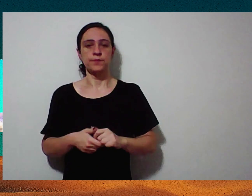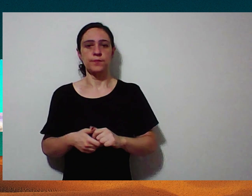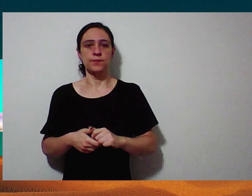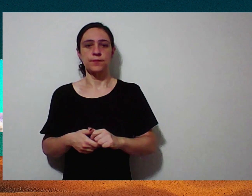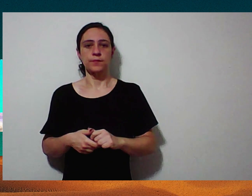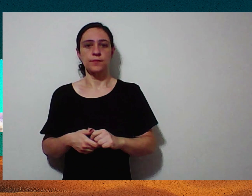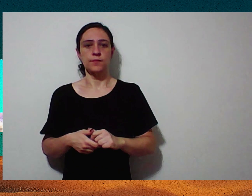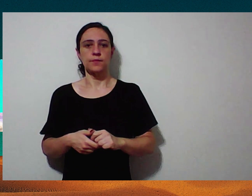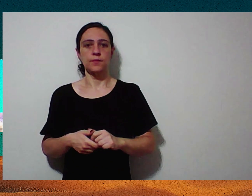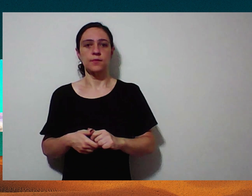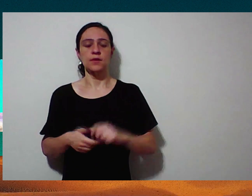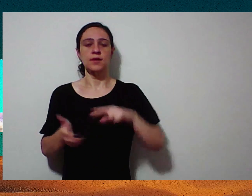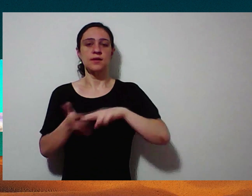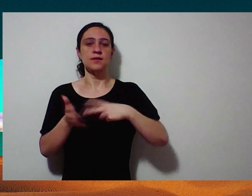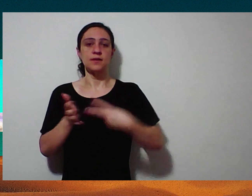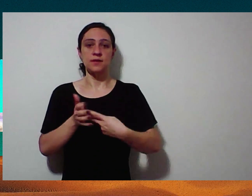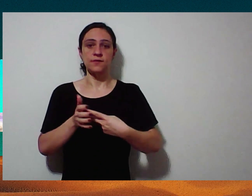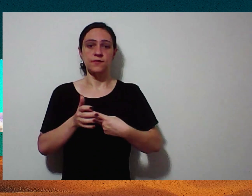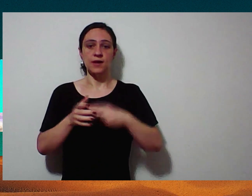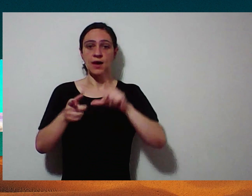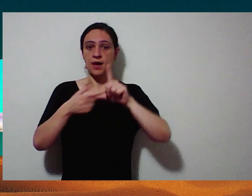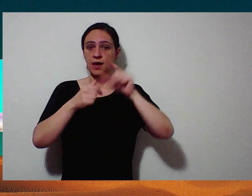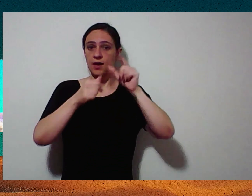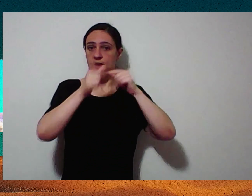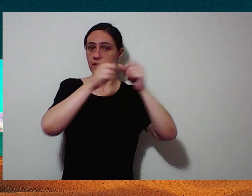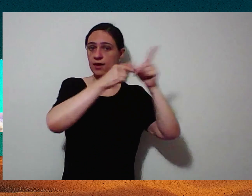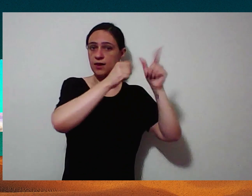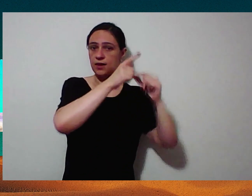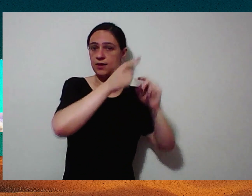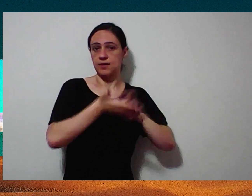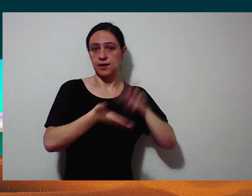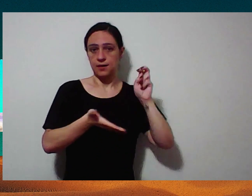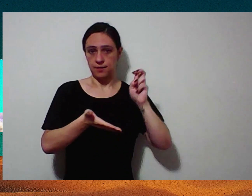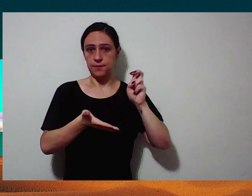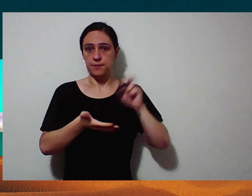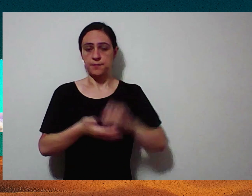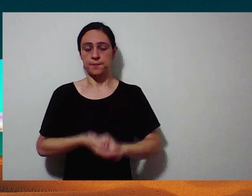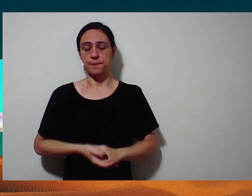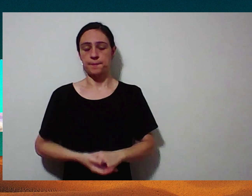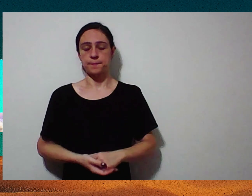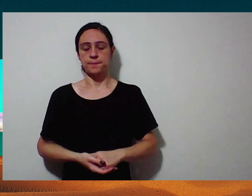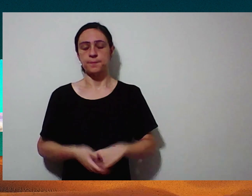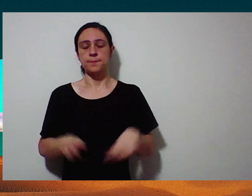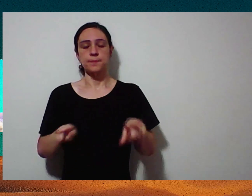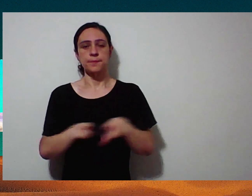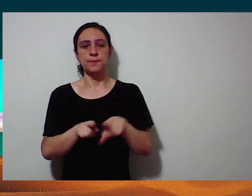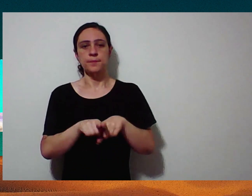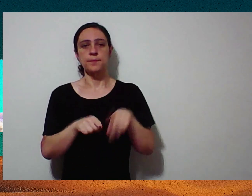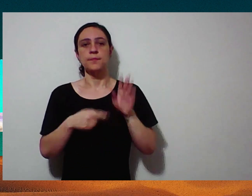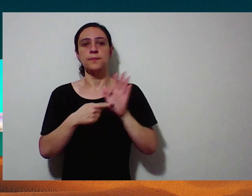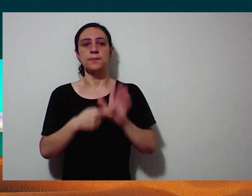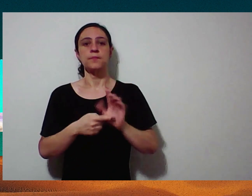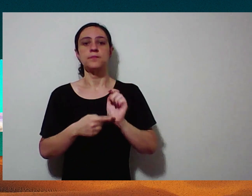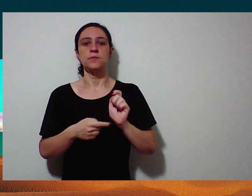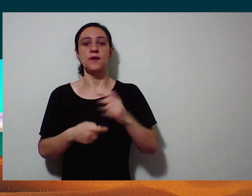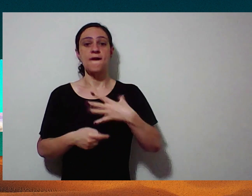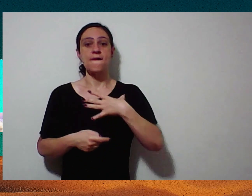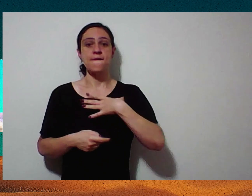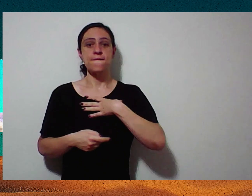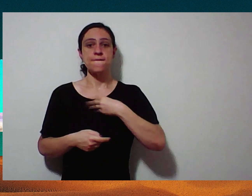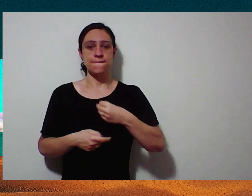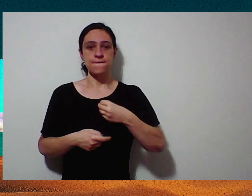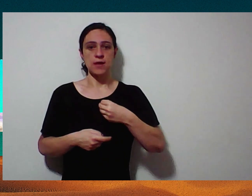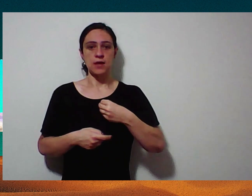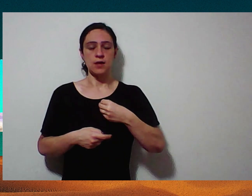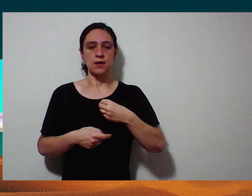estrela da manhã. which means the son of the morning. E aqui também o chama de filho da alva. And it is